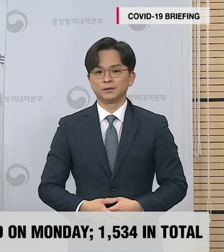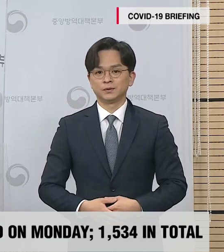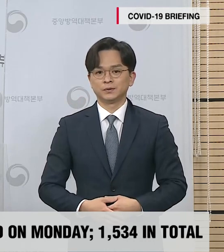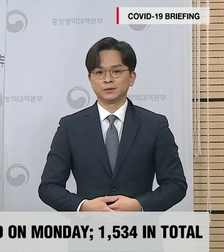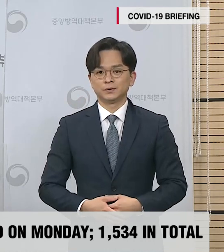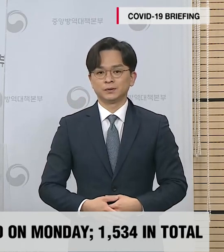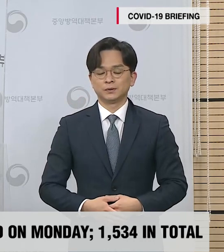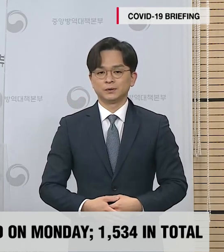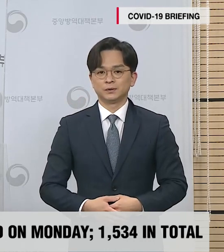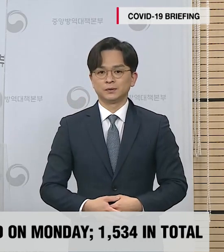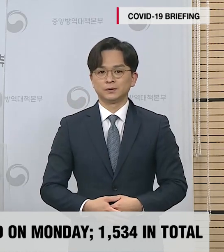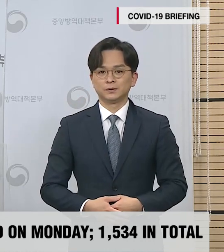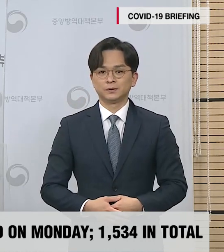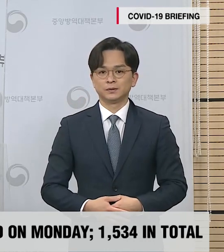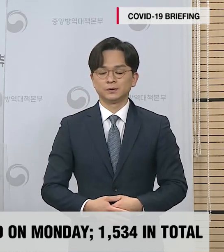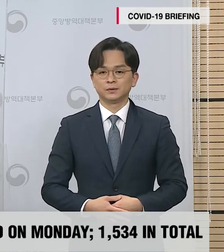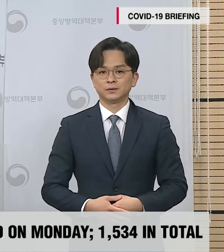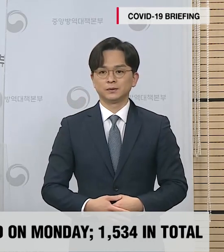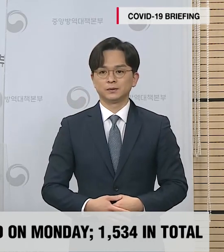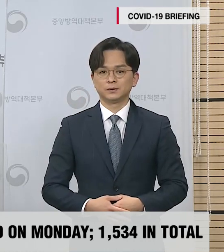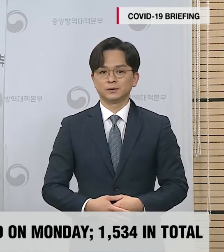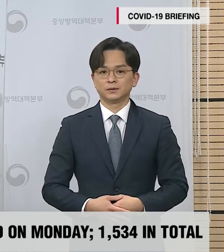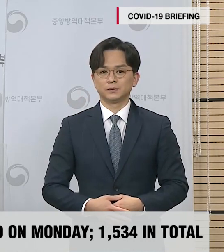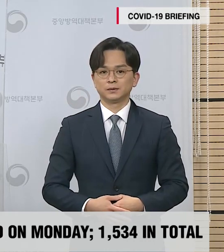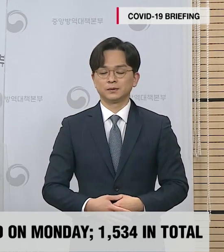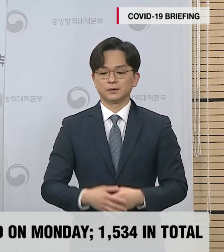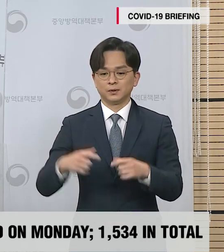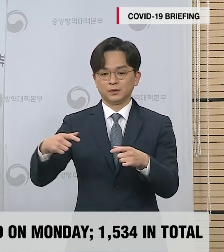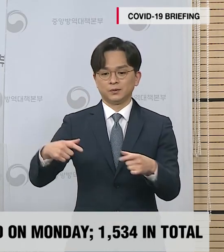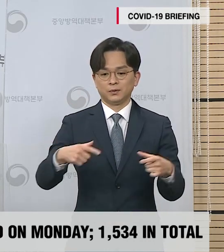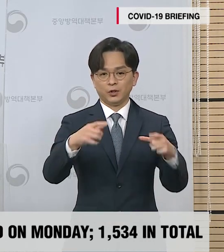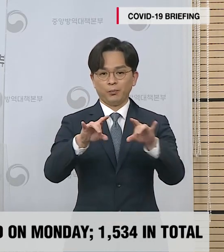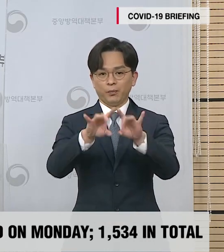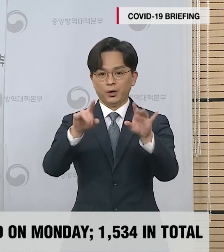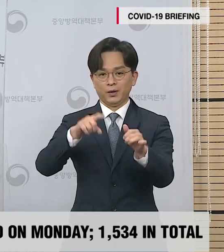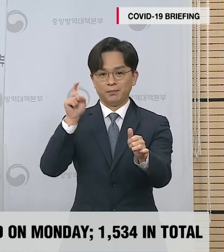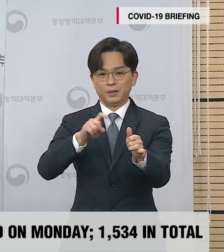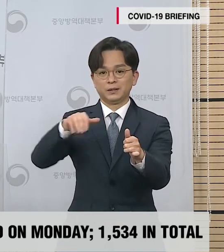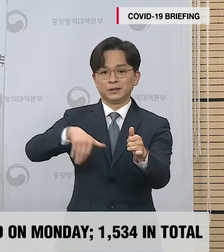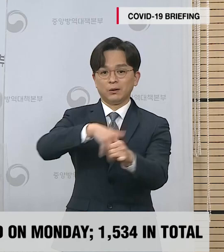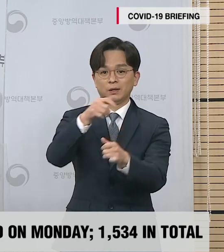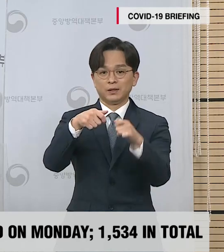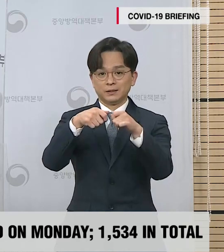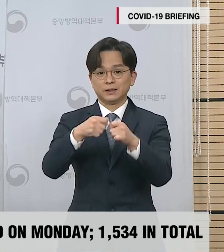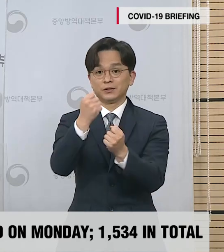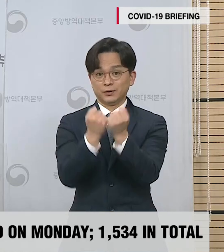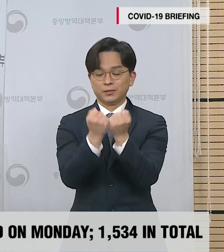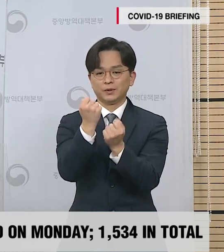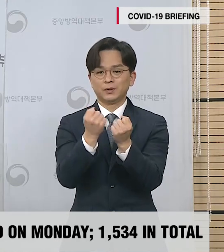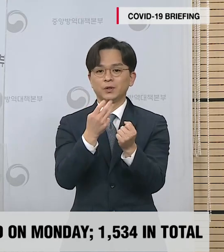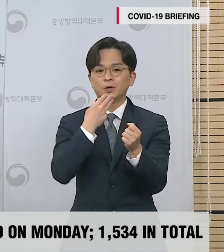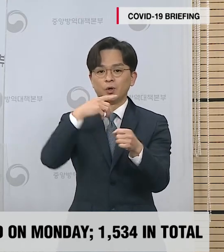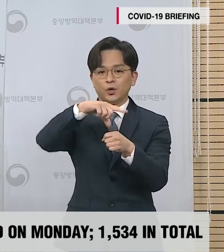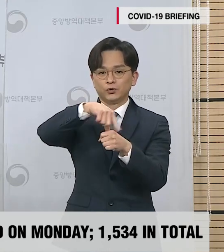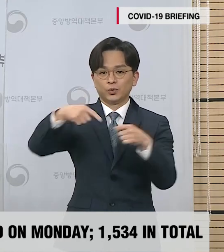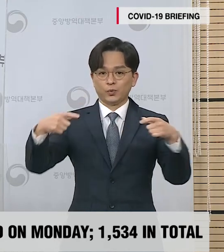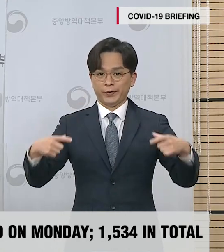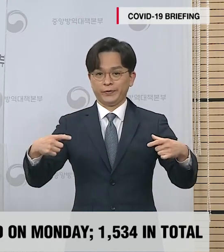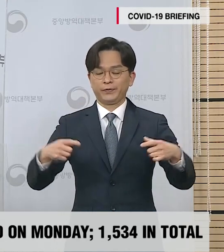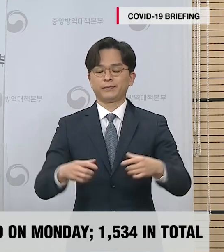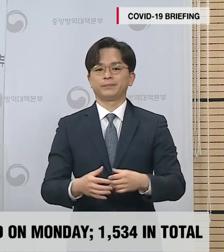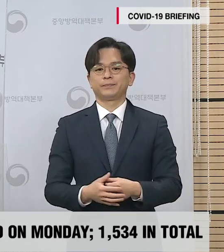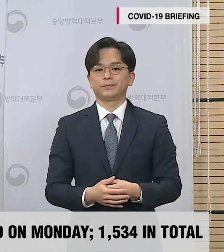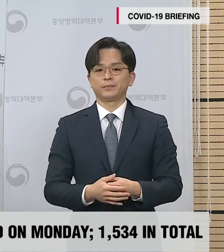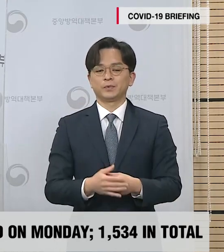1 case being reported in the Jeju Island. And by region, here are some cluster domestic infections in